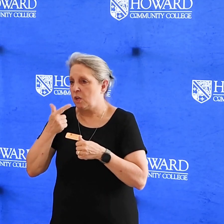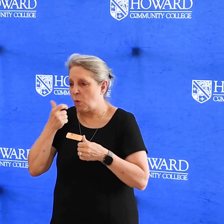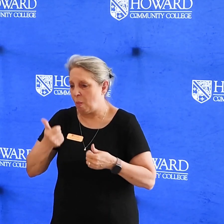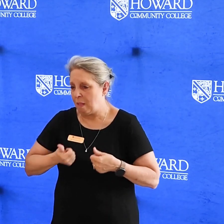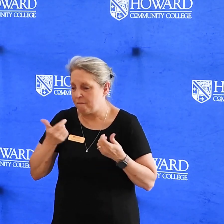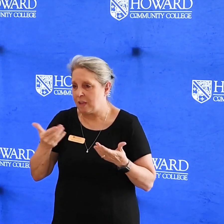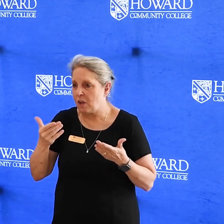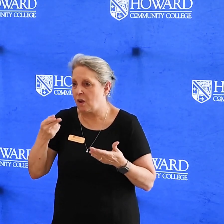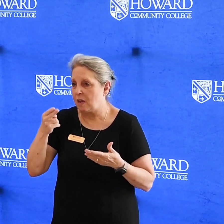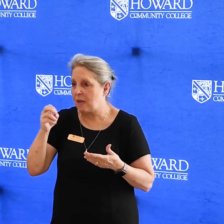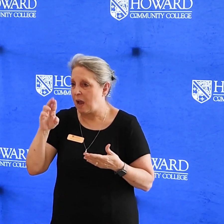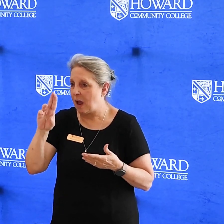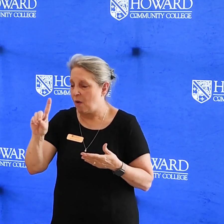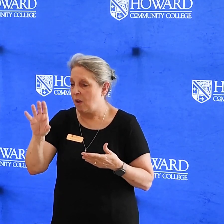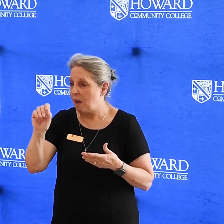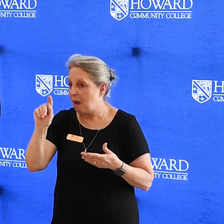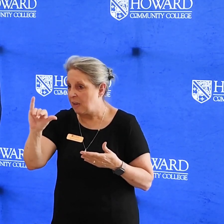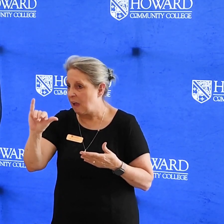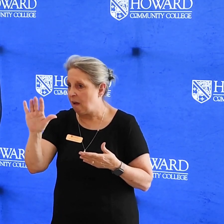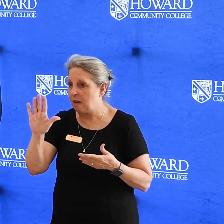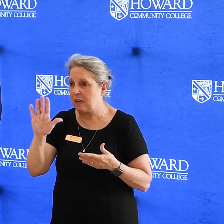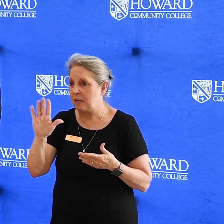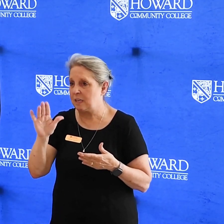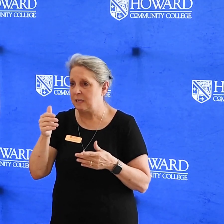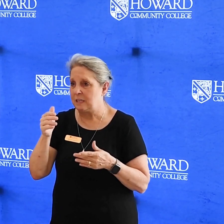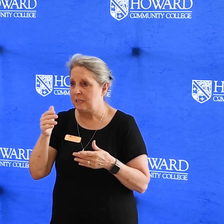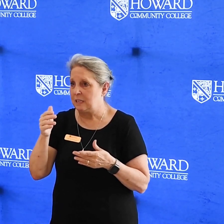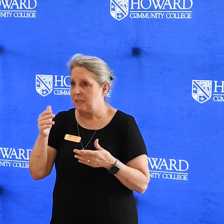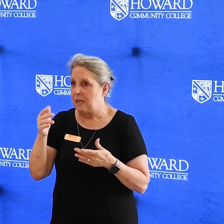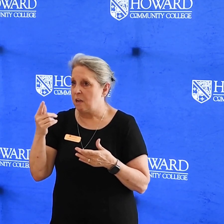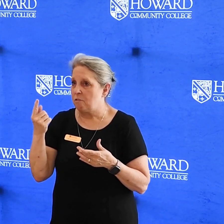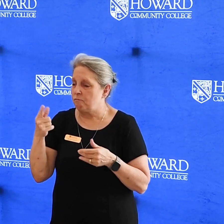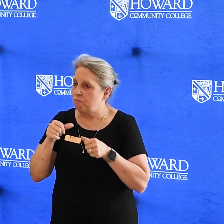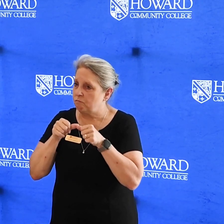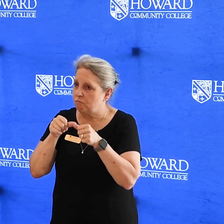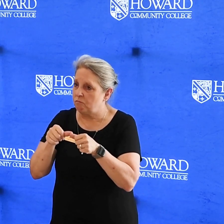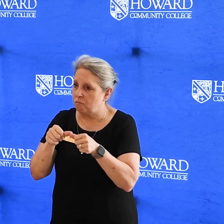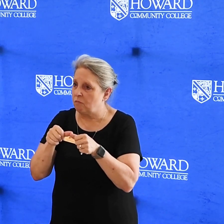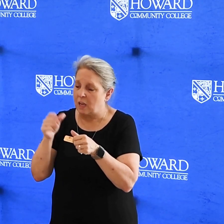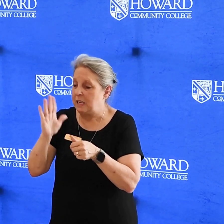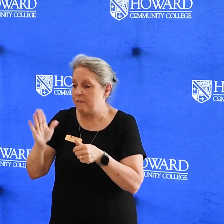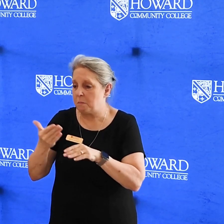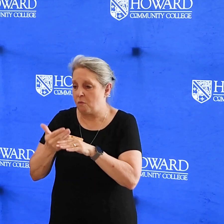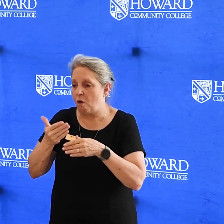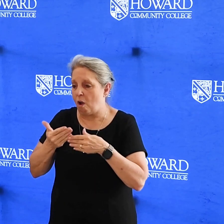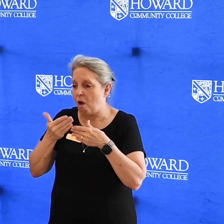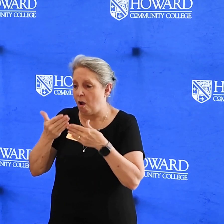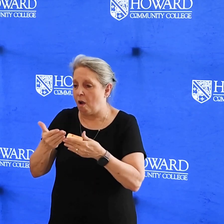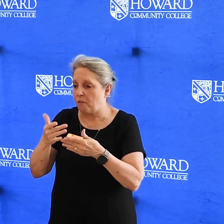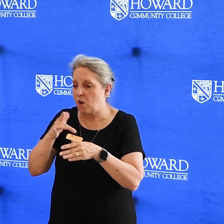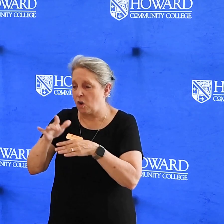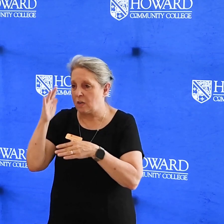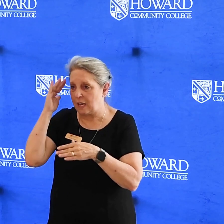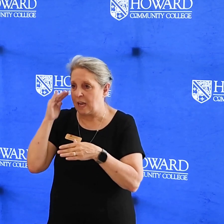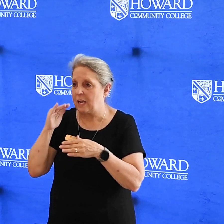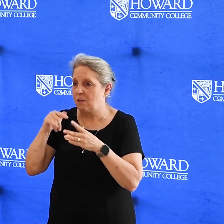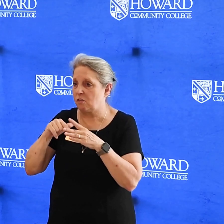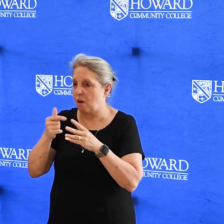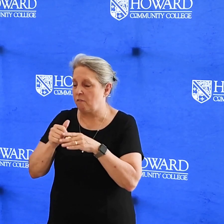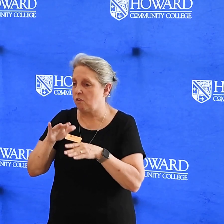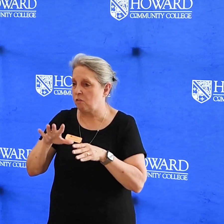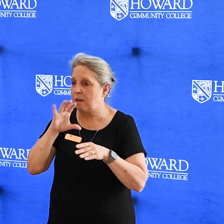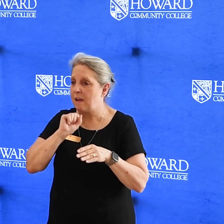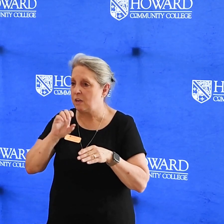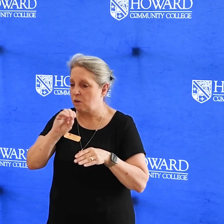And Howard County has never offered early Head Start for children ages 0